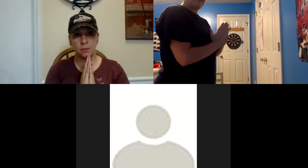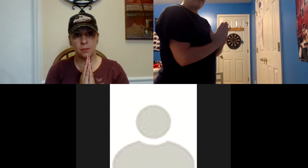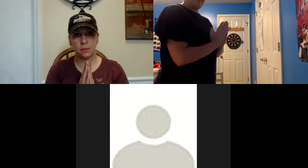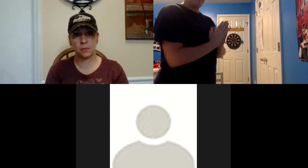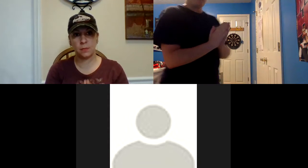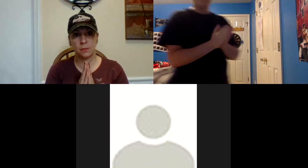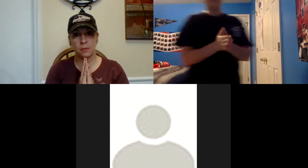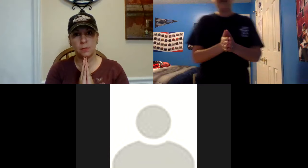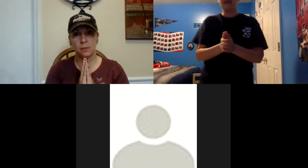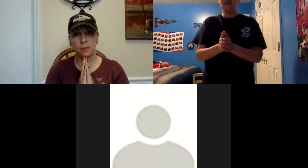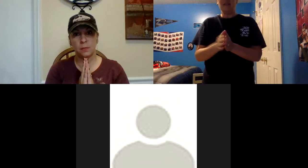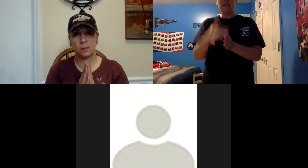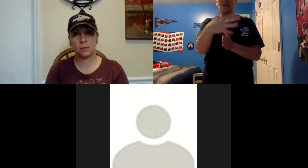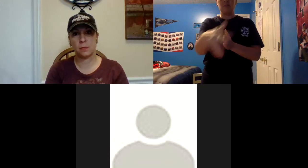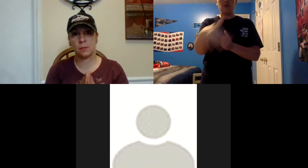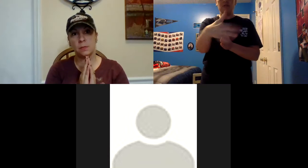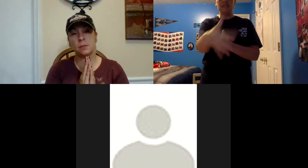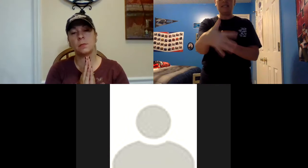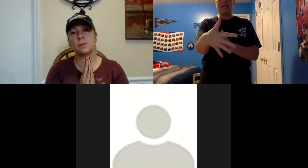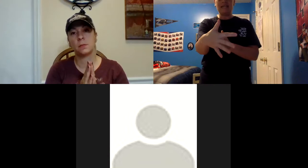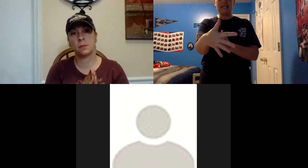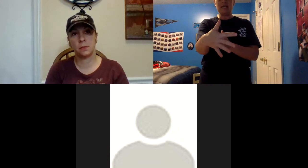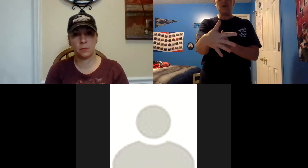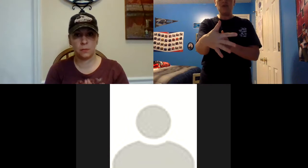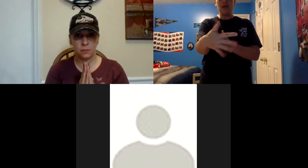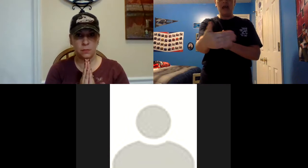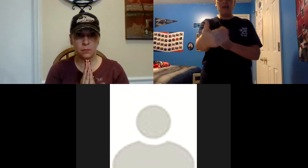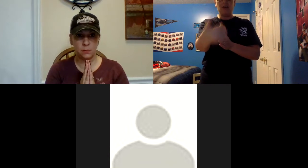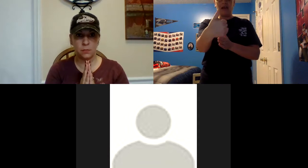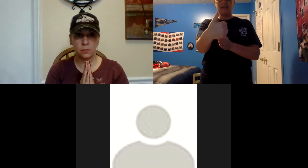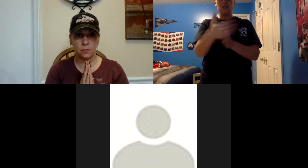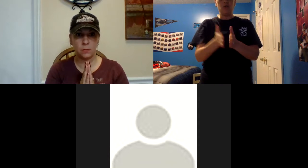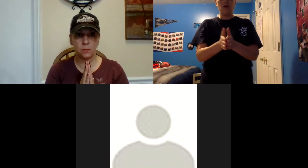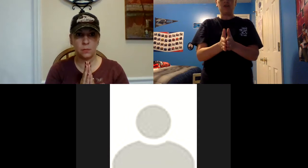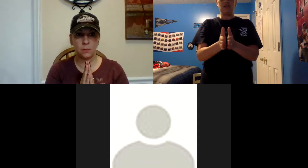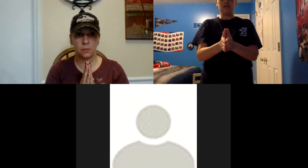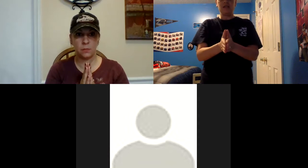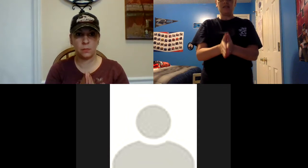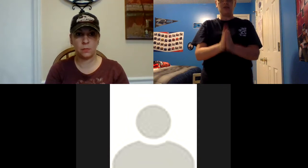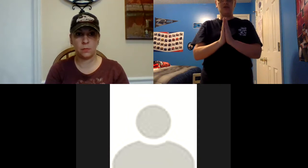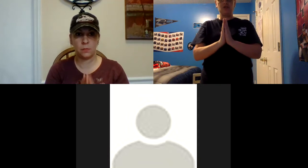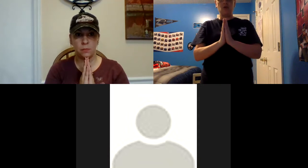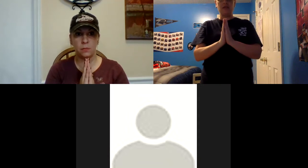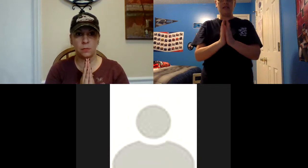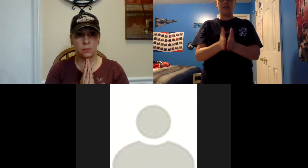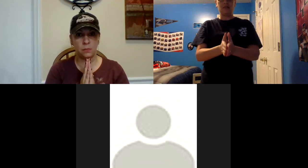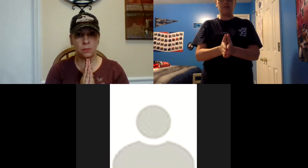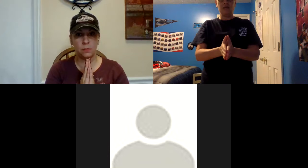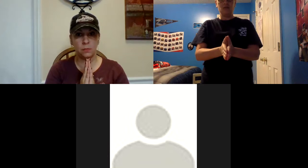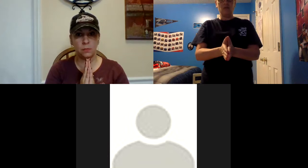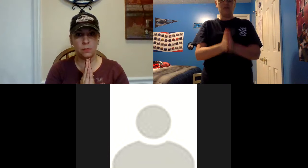ask. It's almost like there's a person standing here and they're asking you a question, and so you're showing